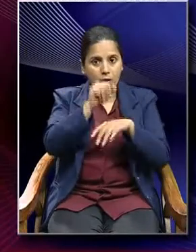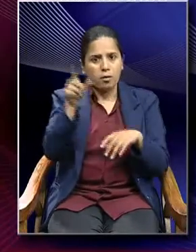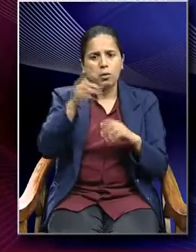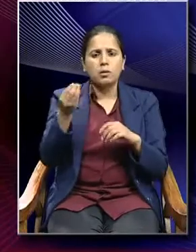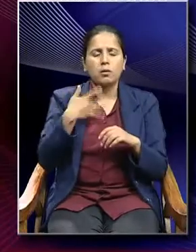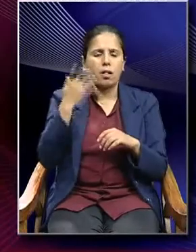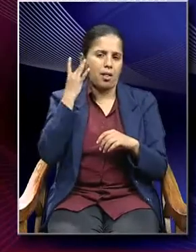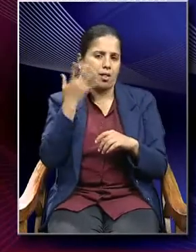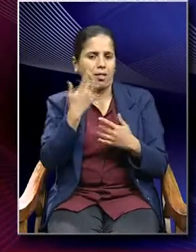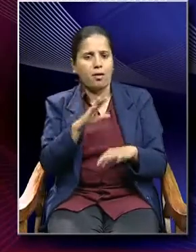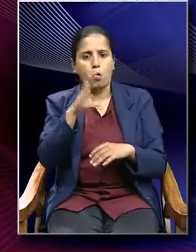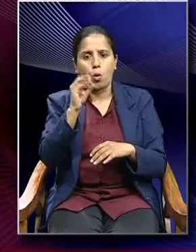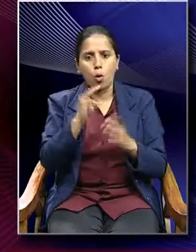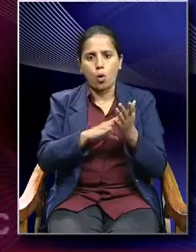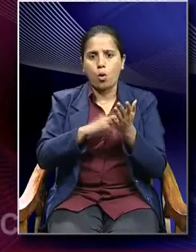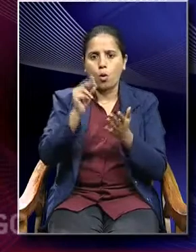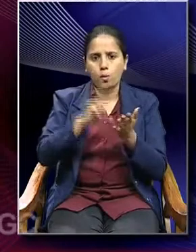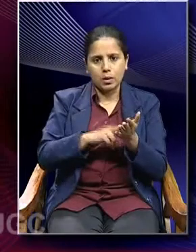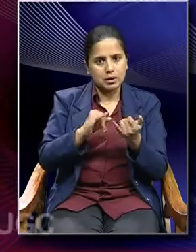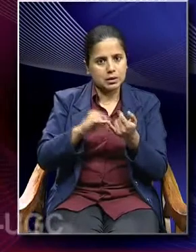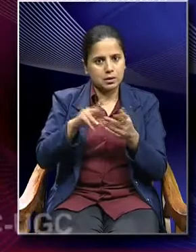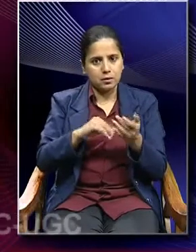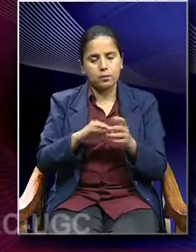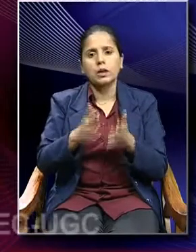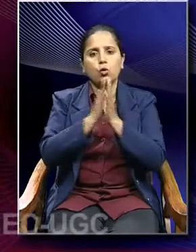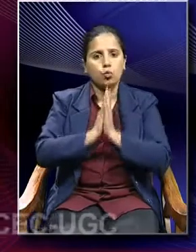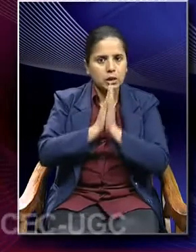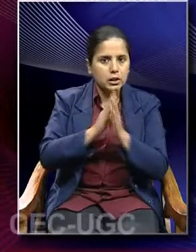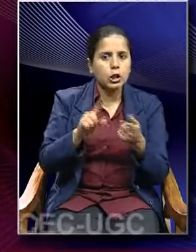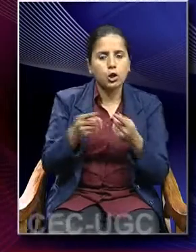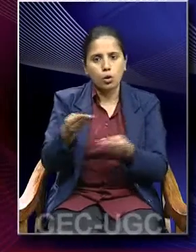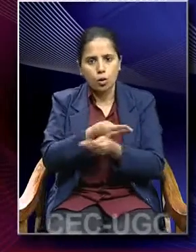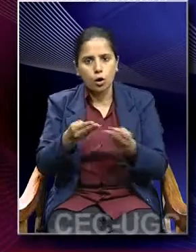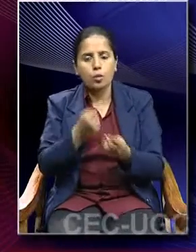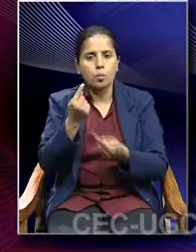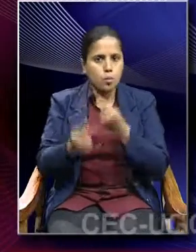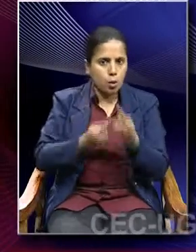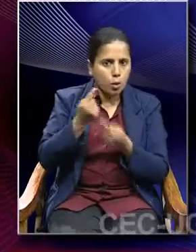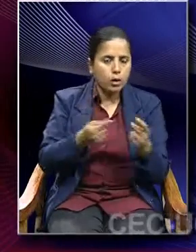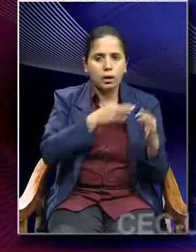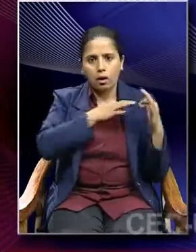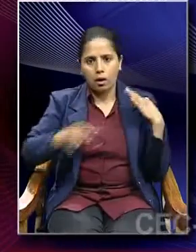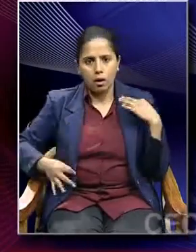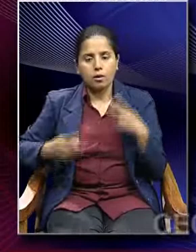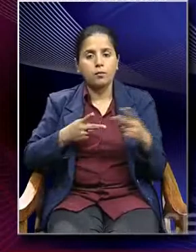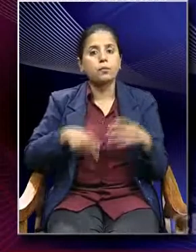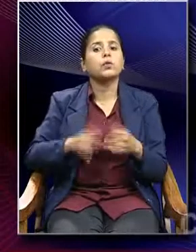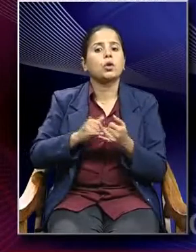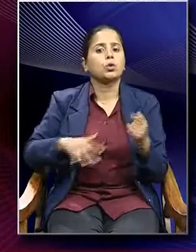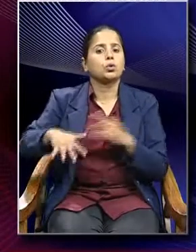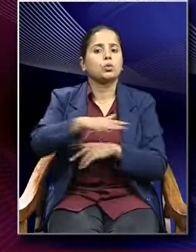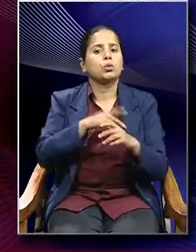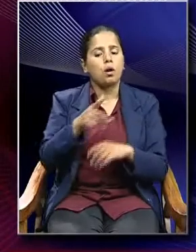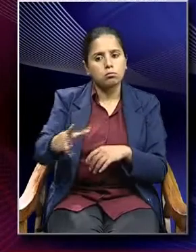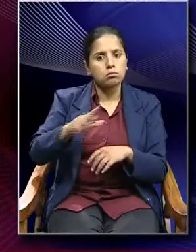granted commonsensical knowledge like religion, economy, politics, caste. So sociology is telling